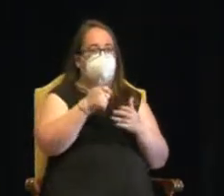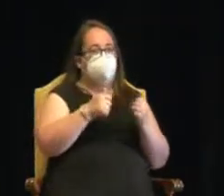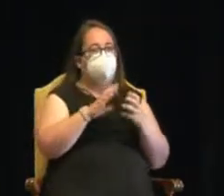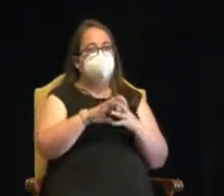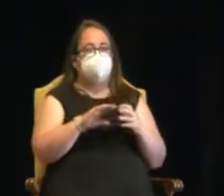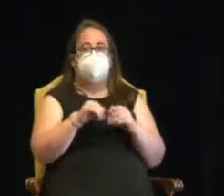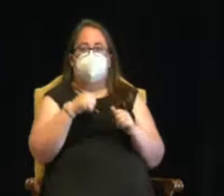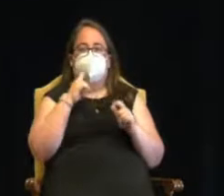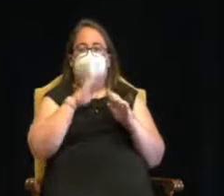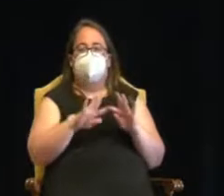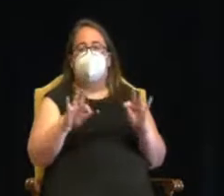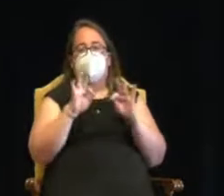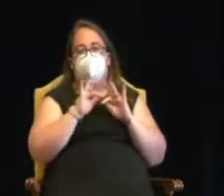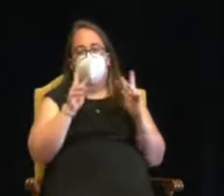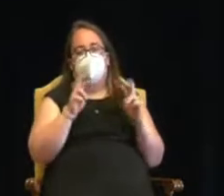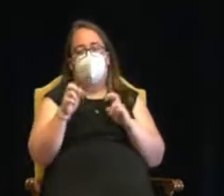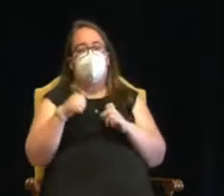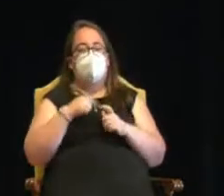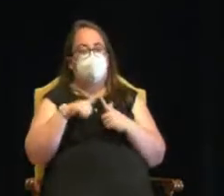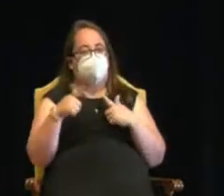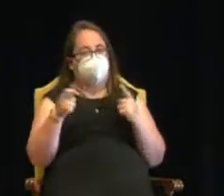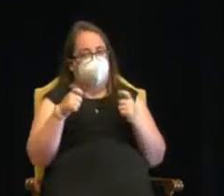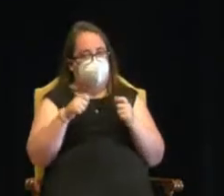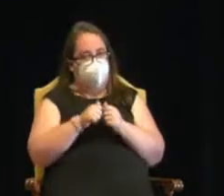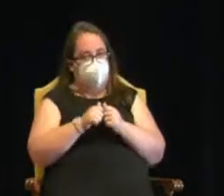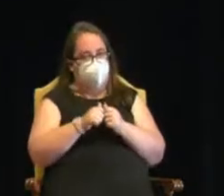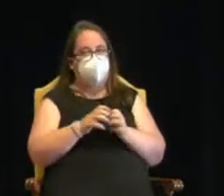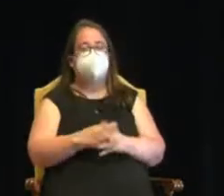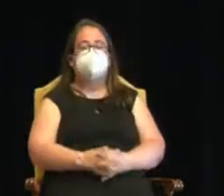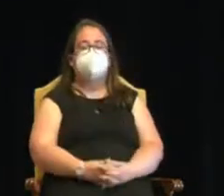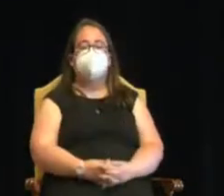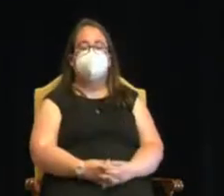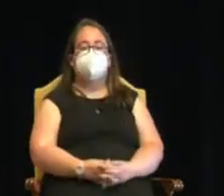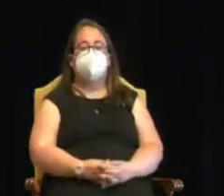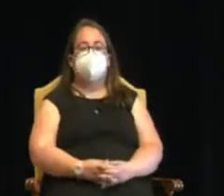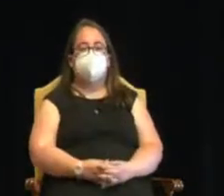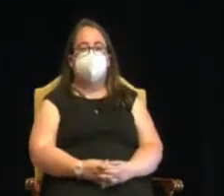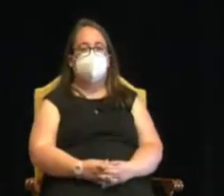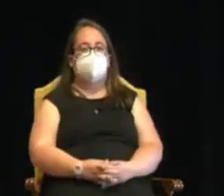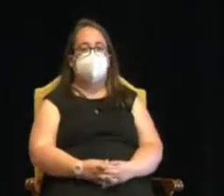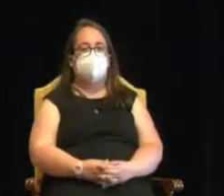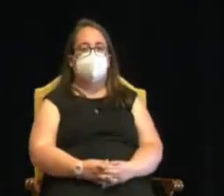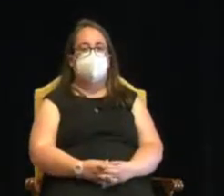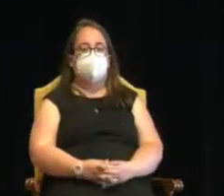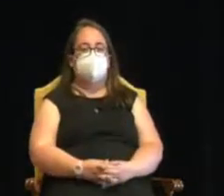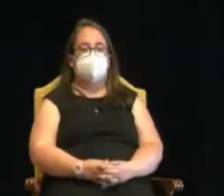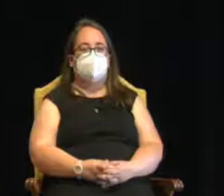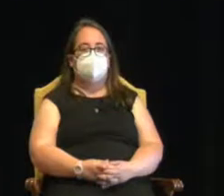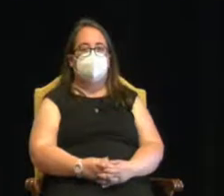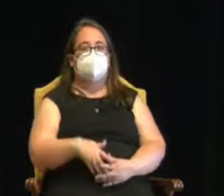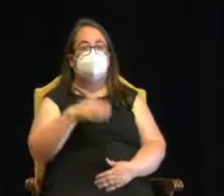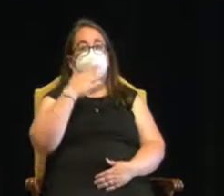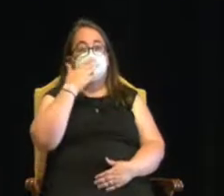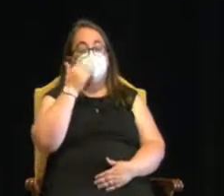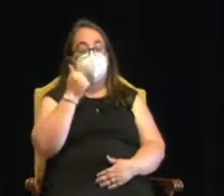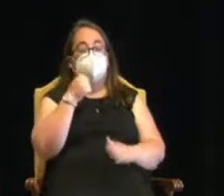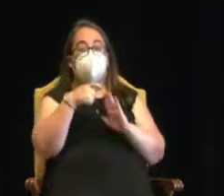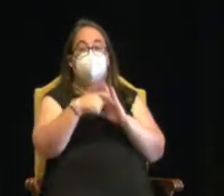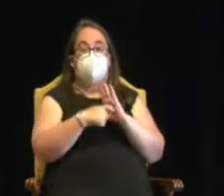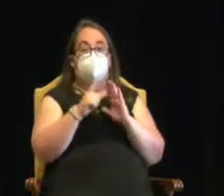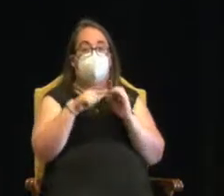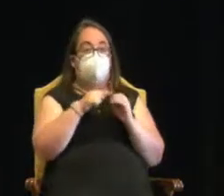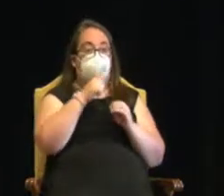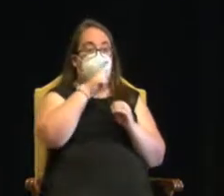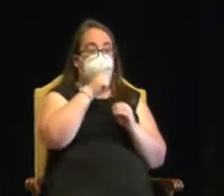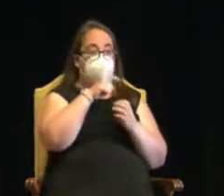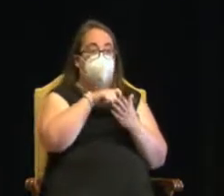these are important issues that we should be dealing with. The best piece written about who gets to write what is